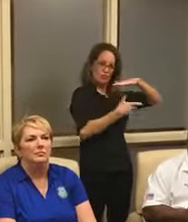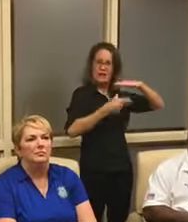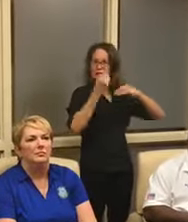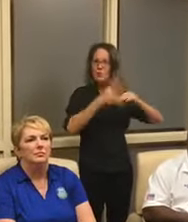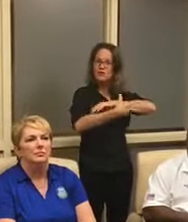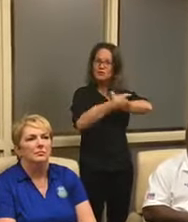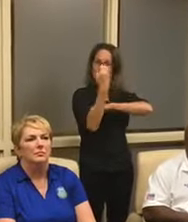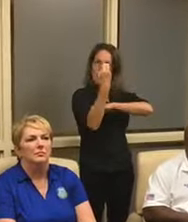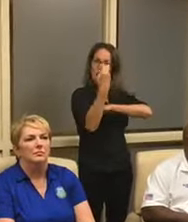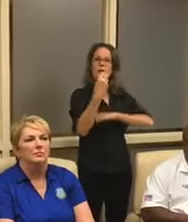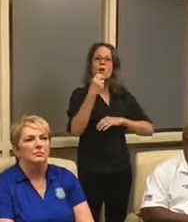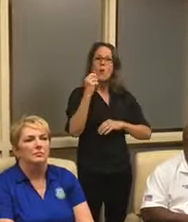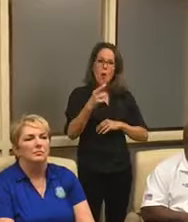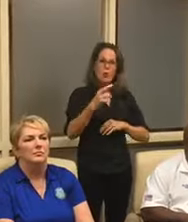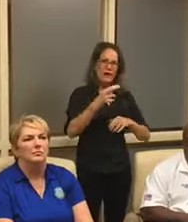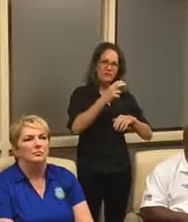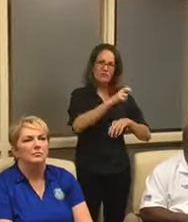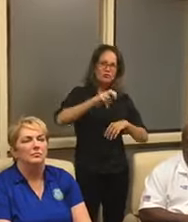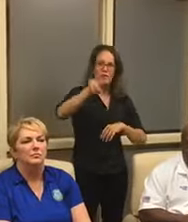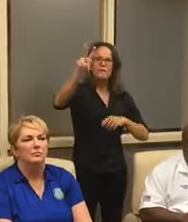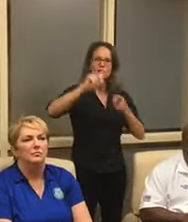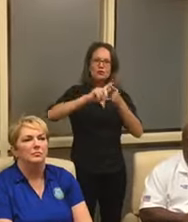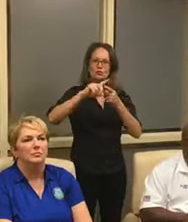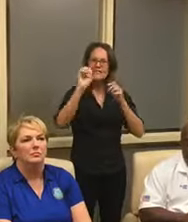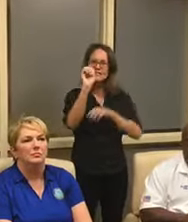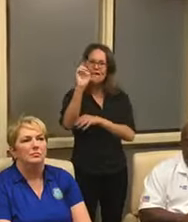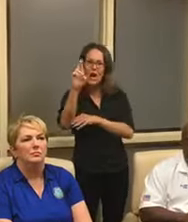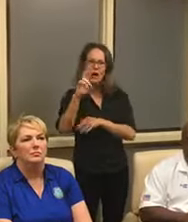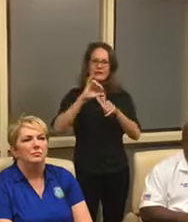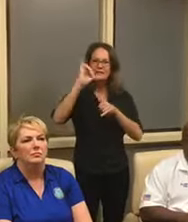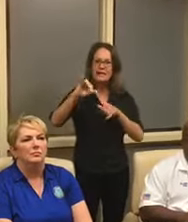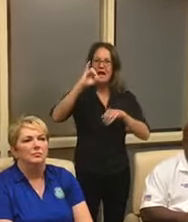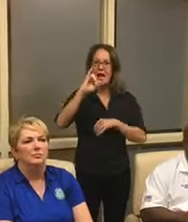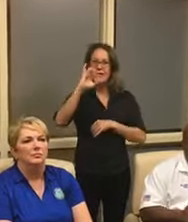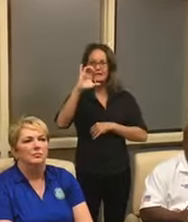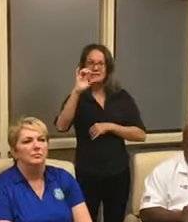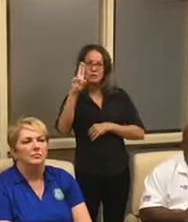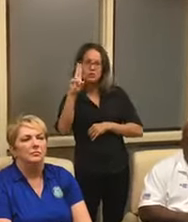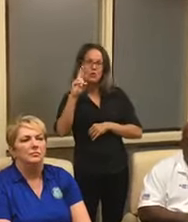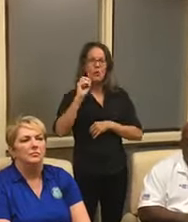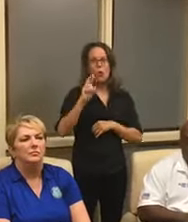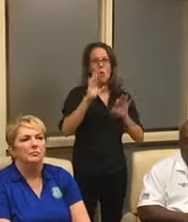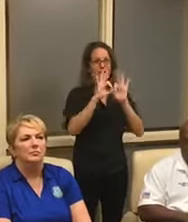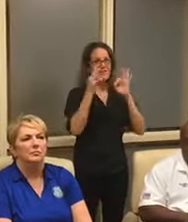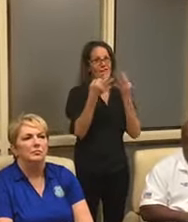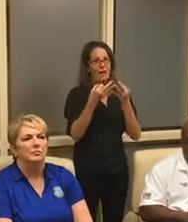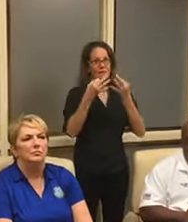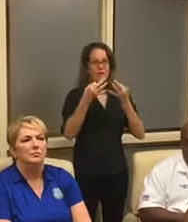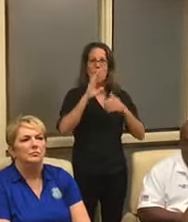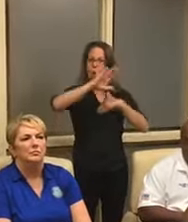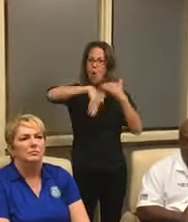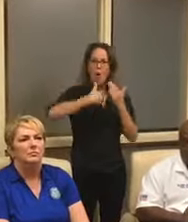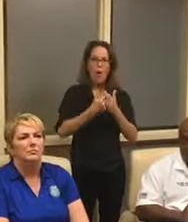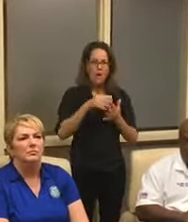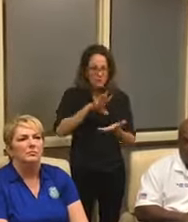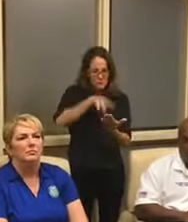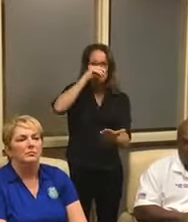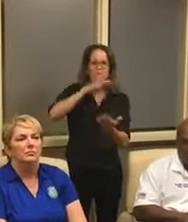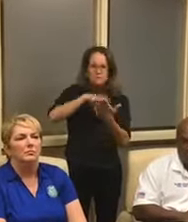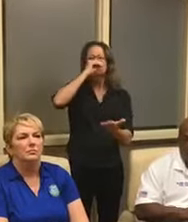we end up having to either transport to the emergency room, having spent several days in the ICU, or the family become overcome and then succumb to the